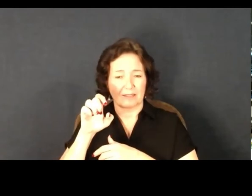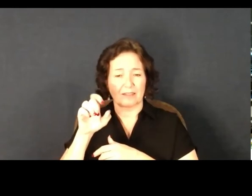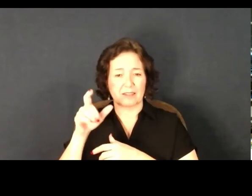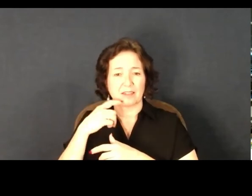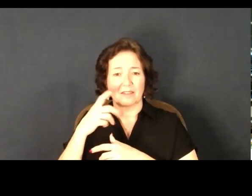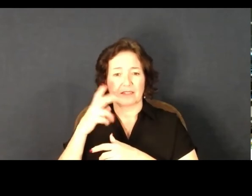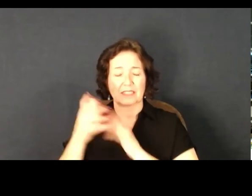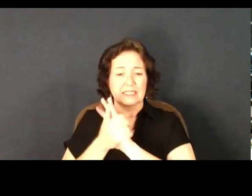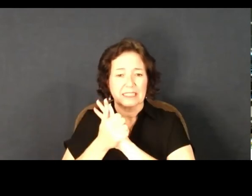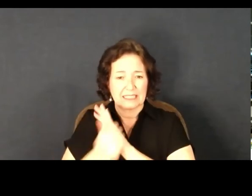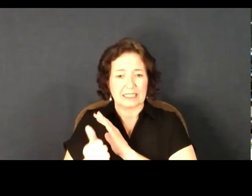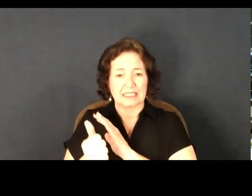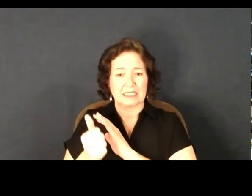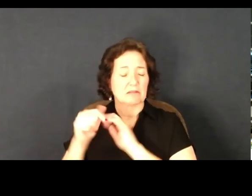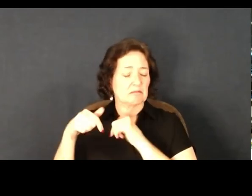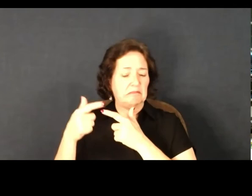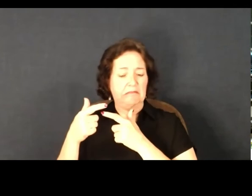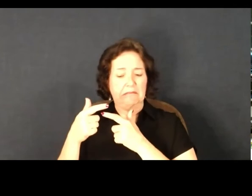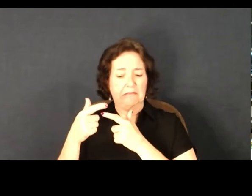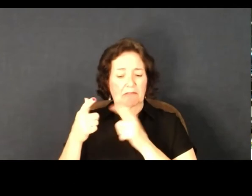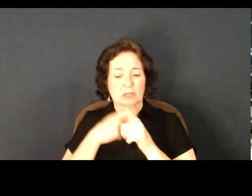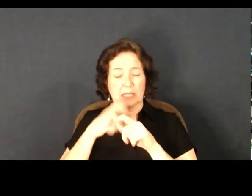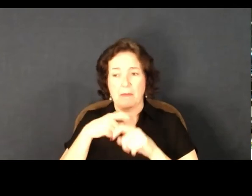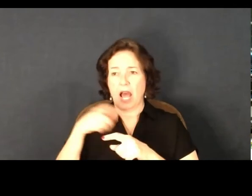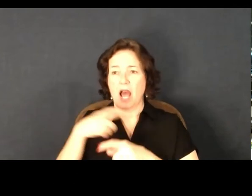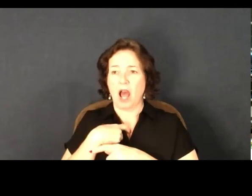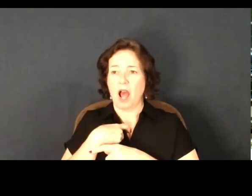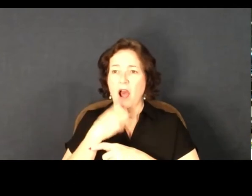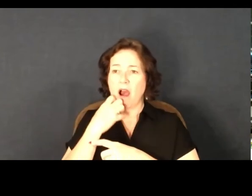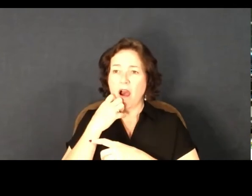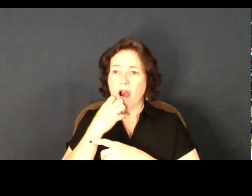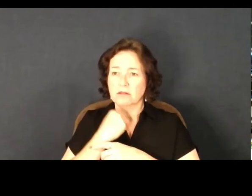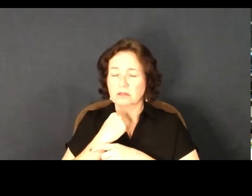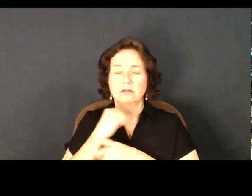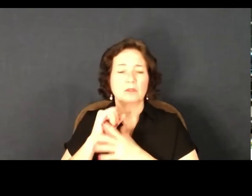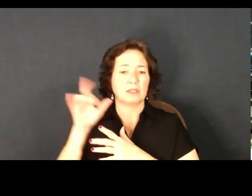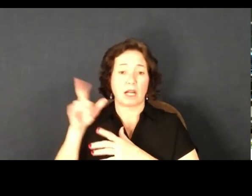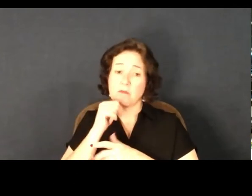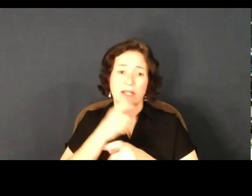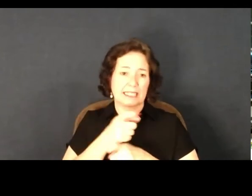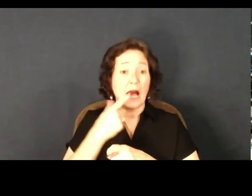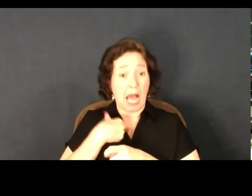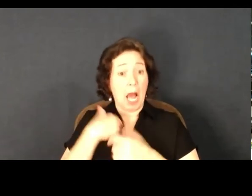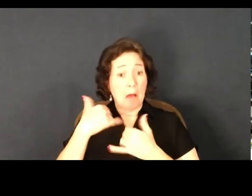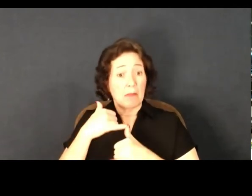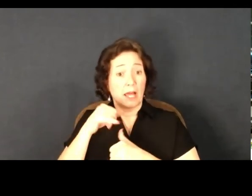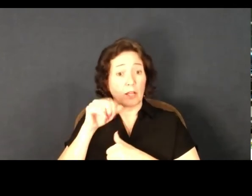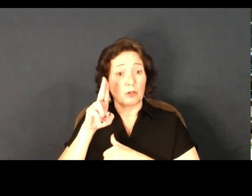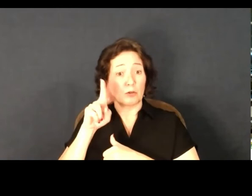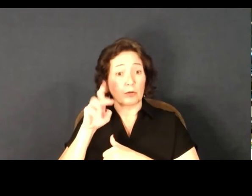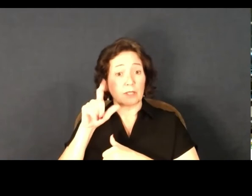his skill since the first time I saw him play. And I'm not kidding about that because I play the ukulele, but